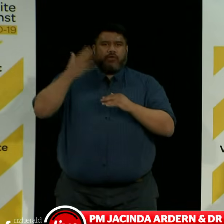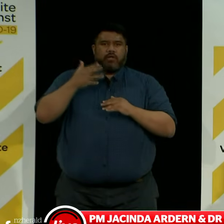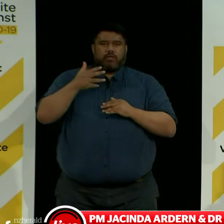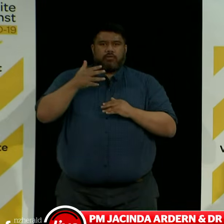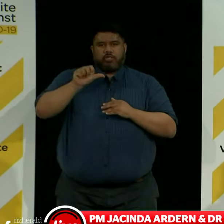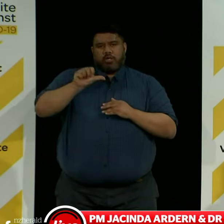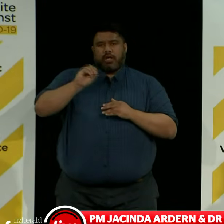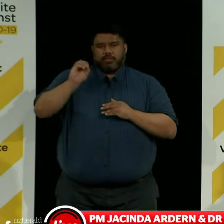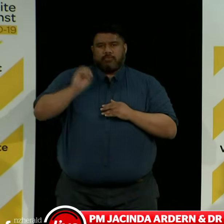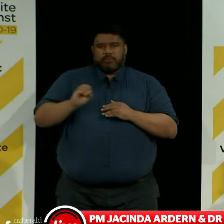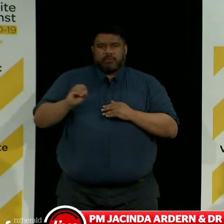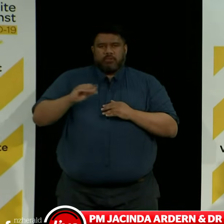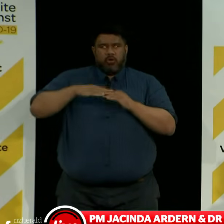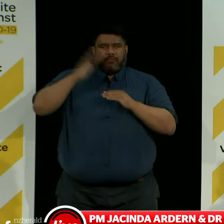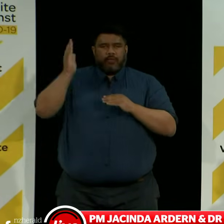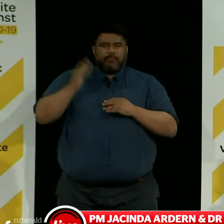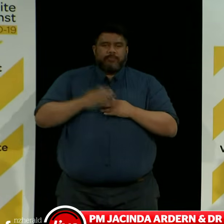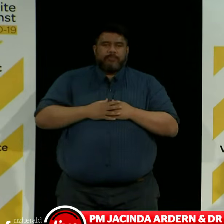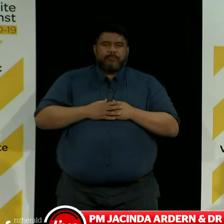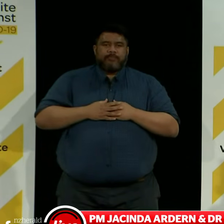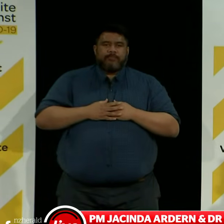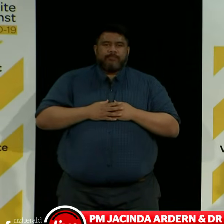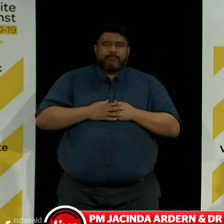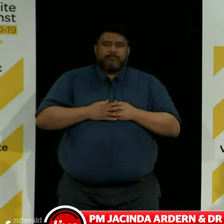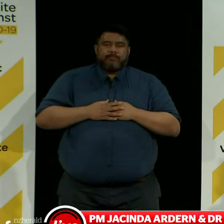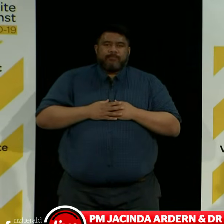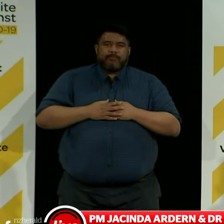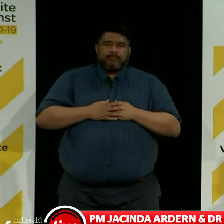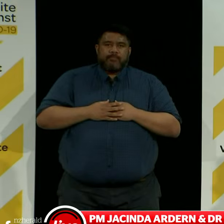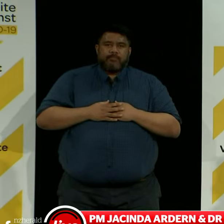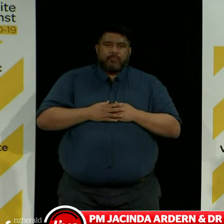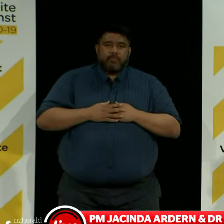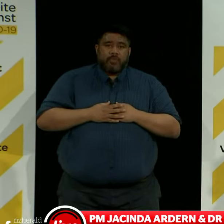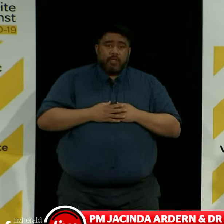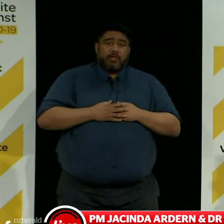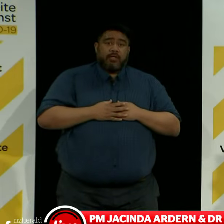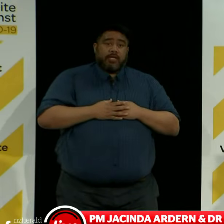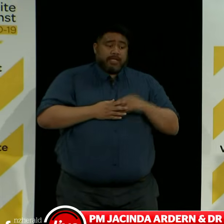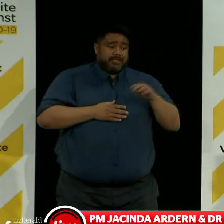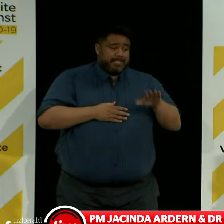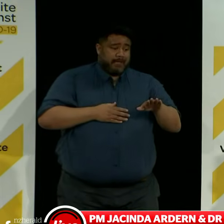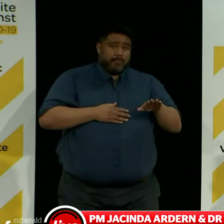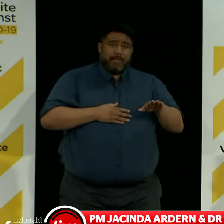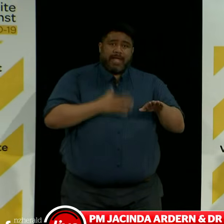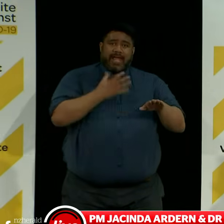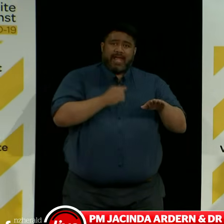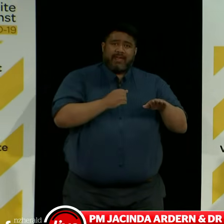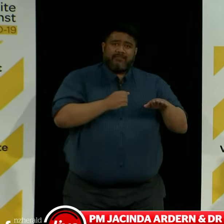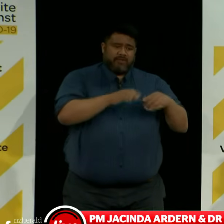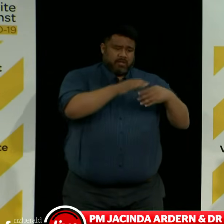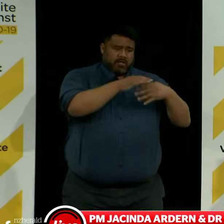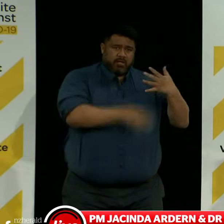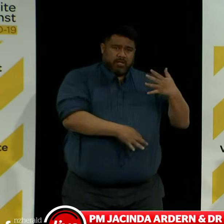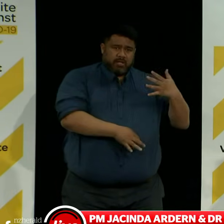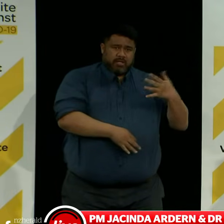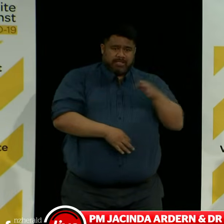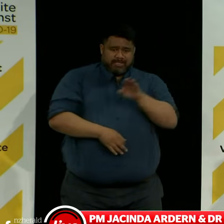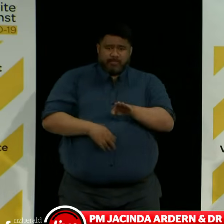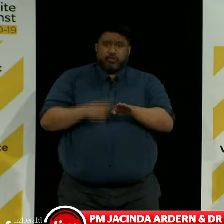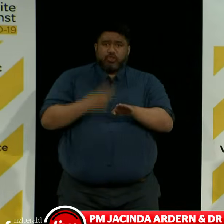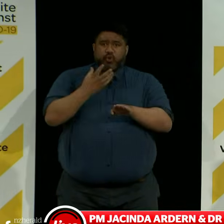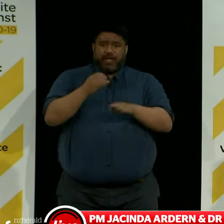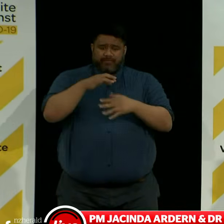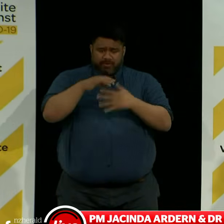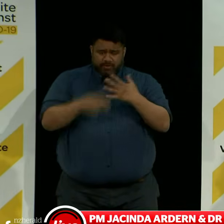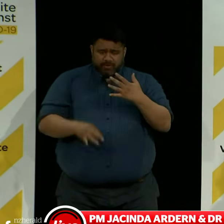And the second thing is we looked very carefully at the things in each step that would not increase the risk